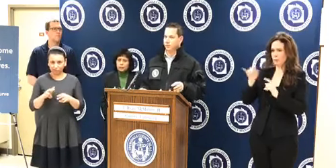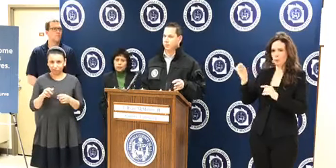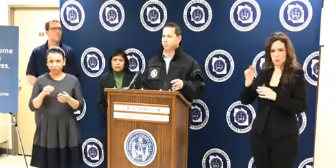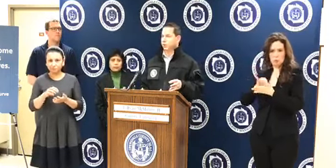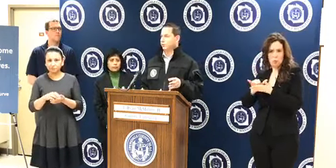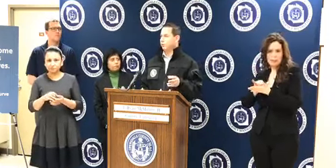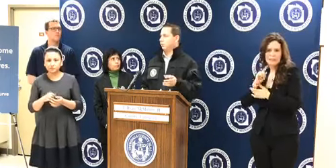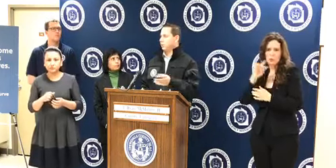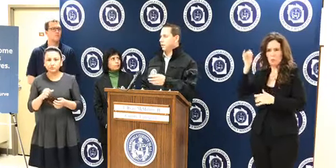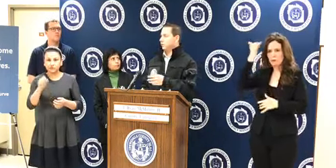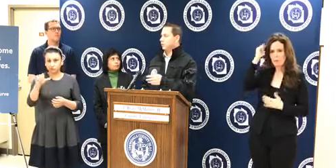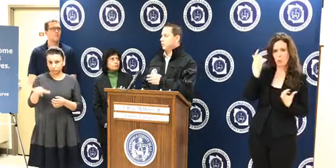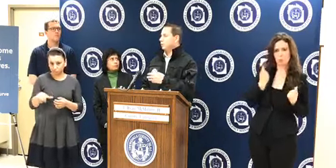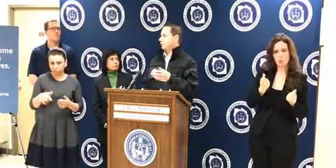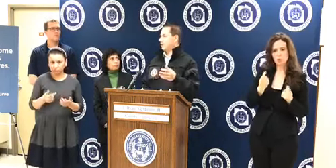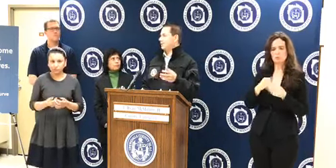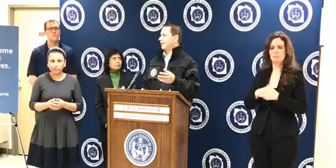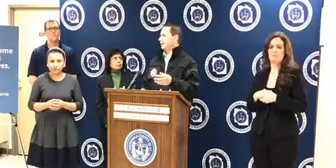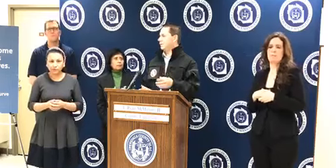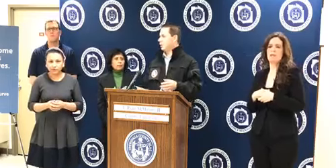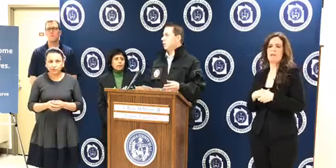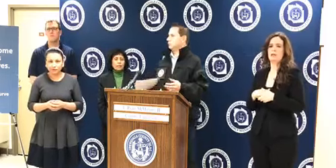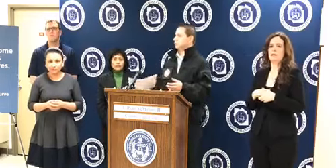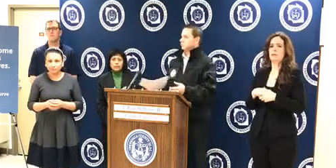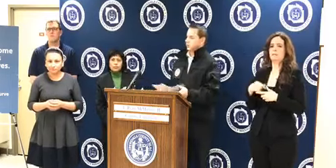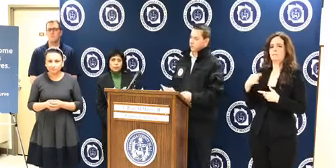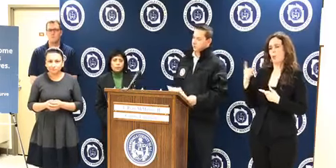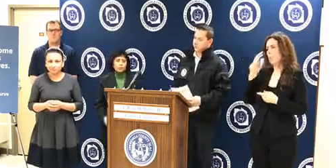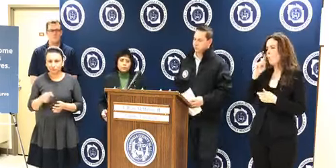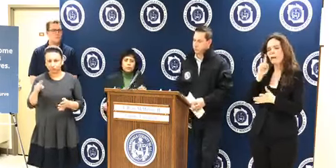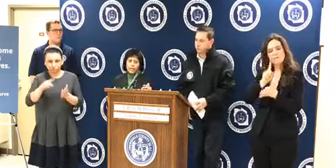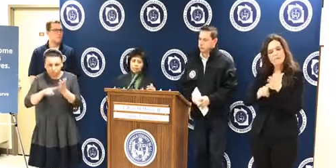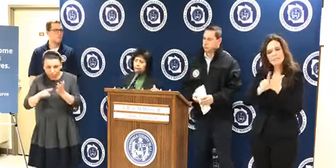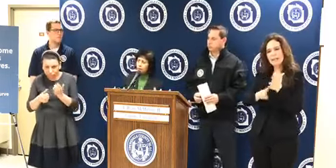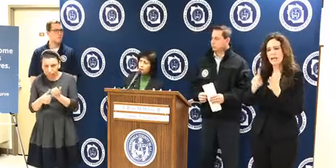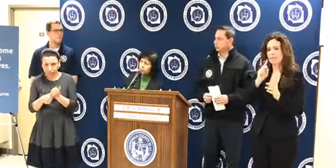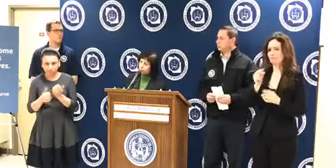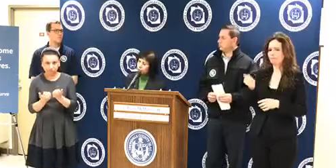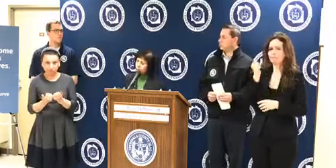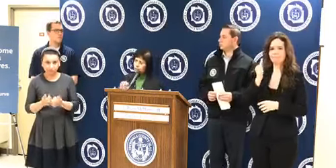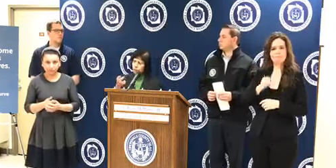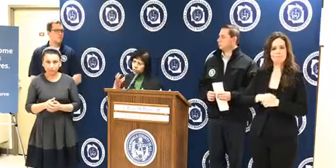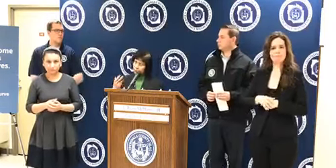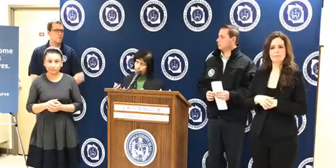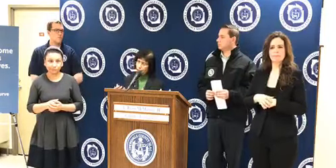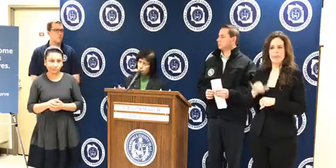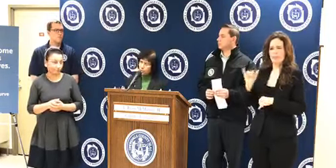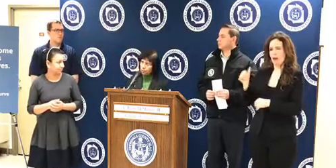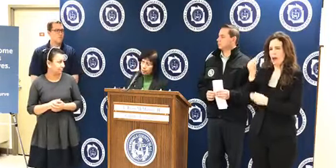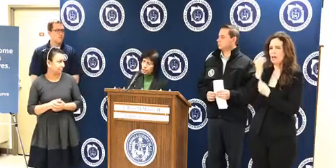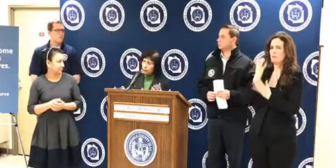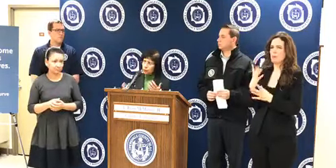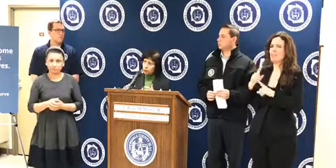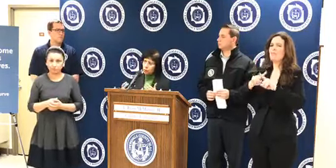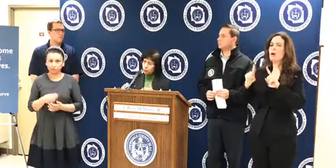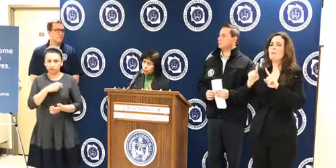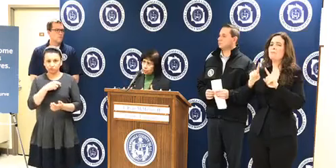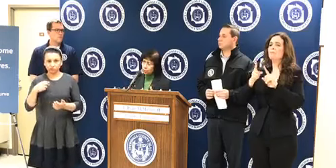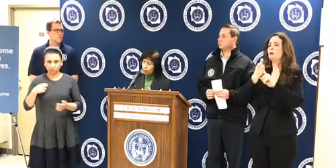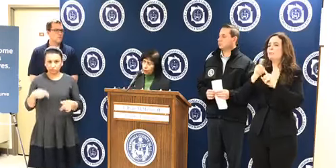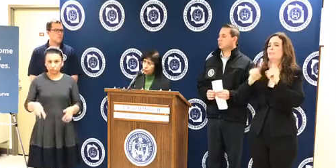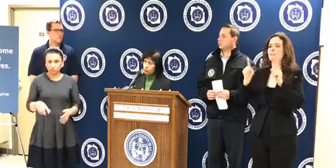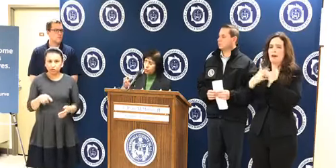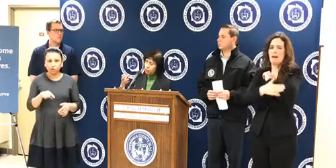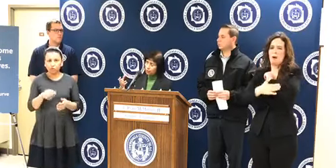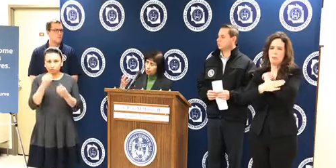me know, but I believe we get that information, we investigate that as well. So that kind of information from the different counties, we work through a